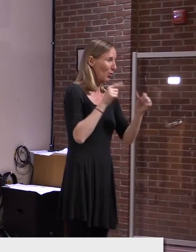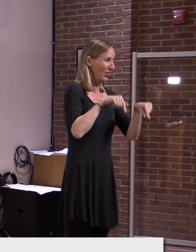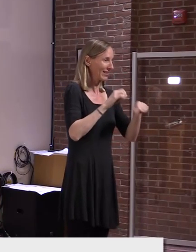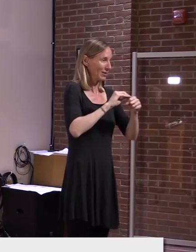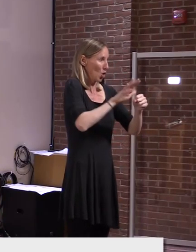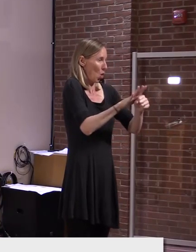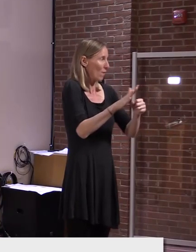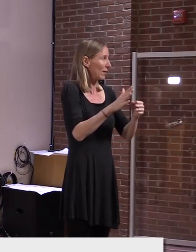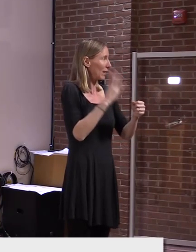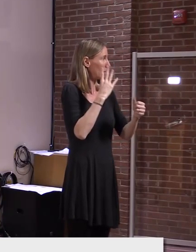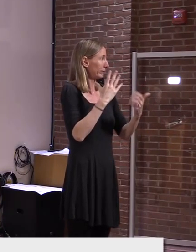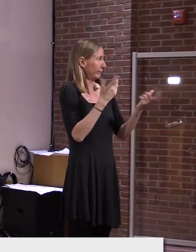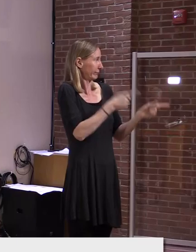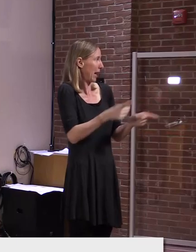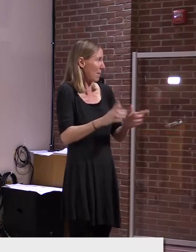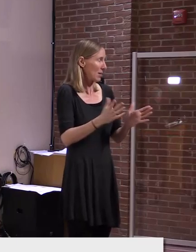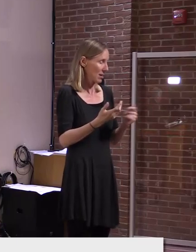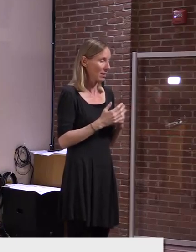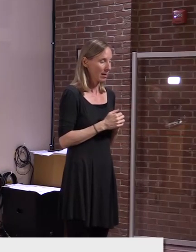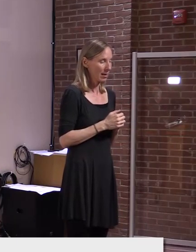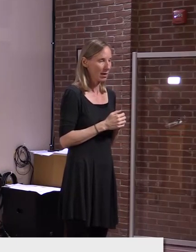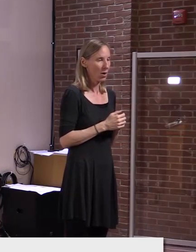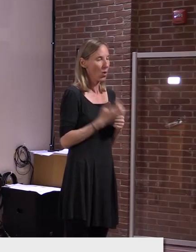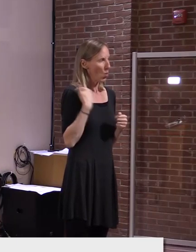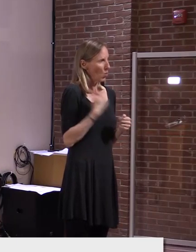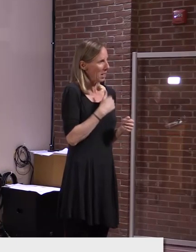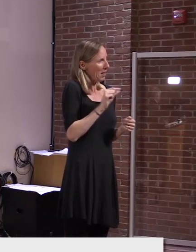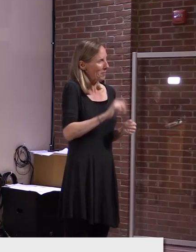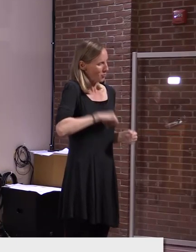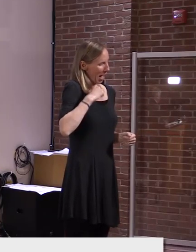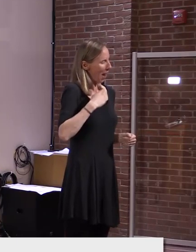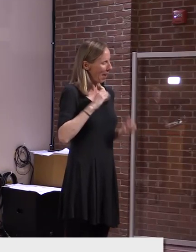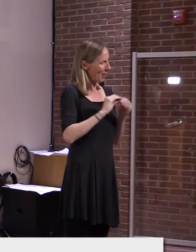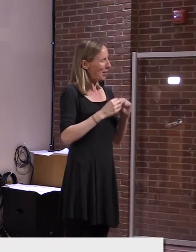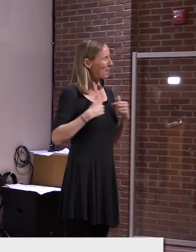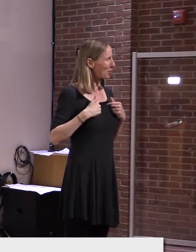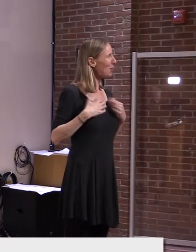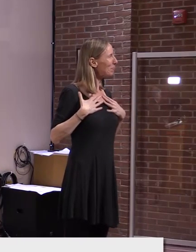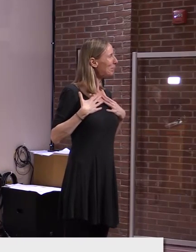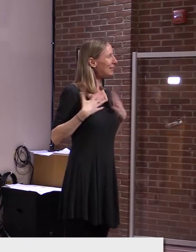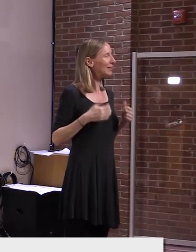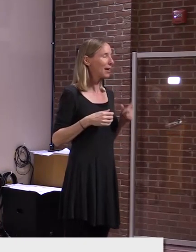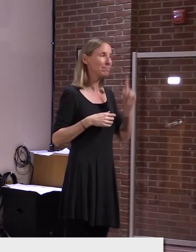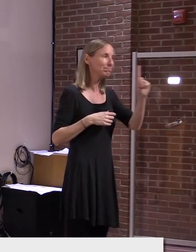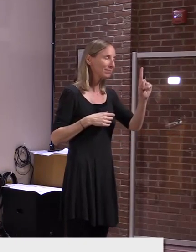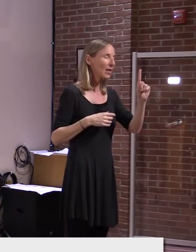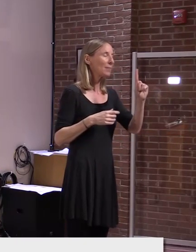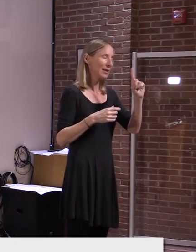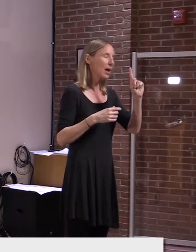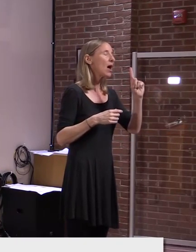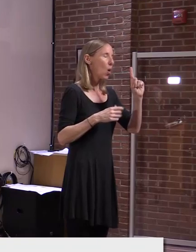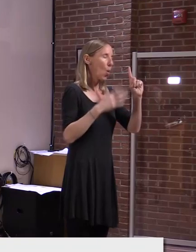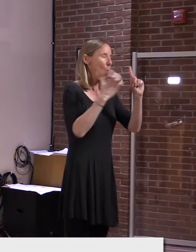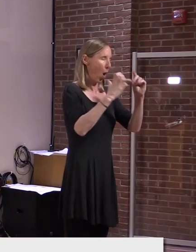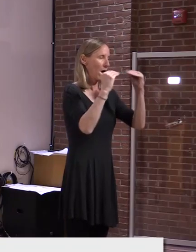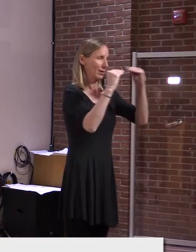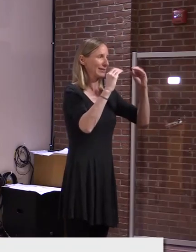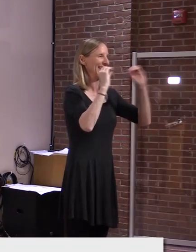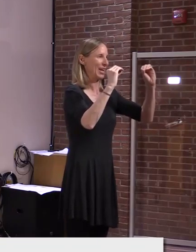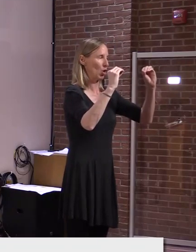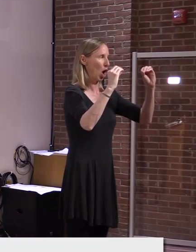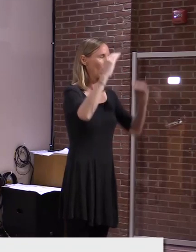pandemic. And you know, we've been quite proud of that number in term, well, we're not proud until it's there's